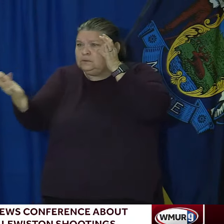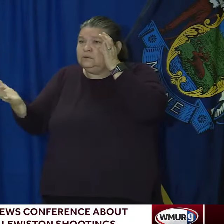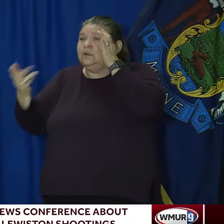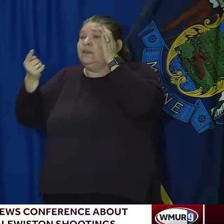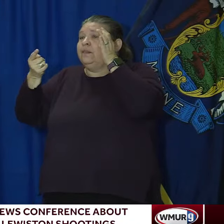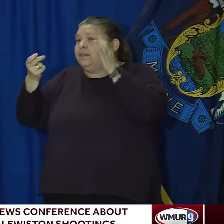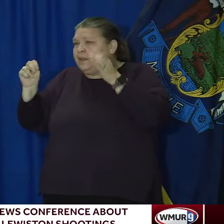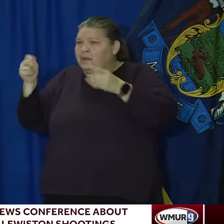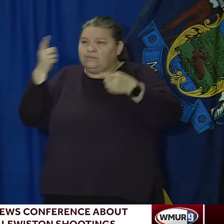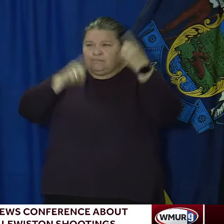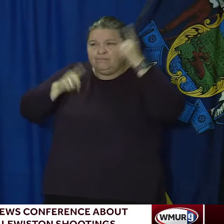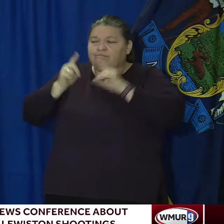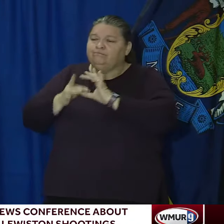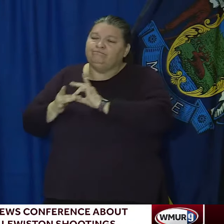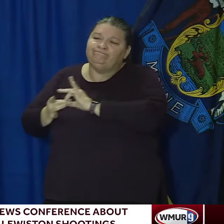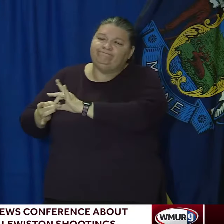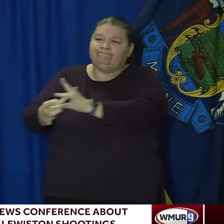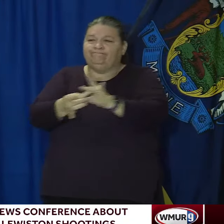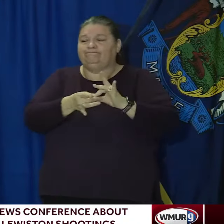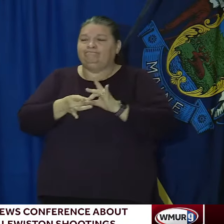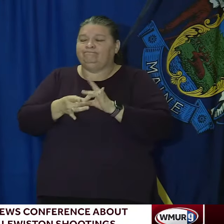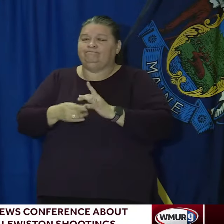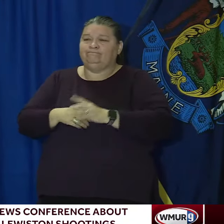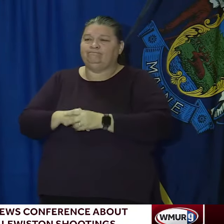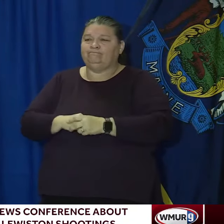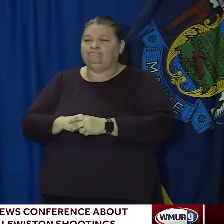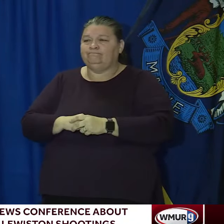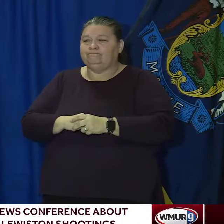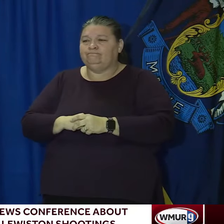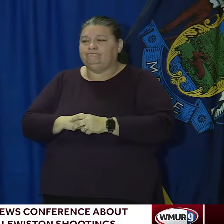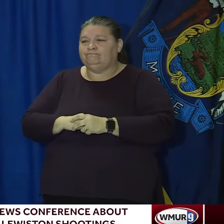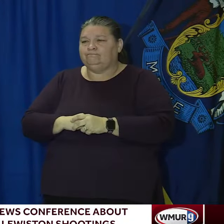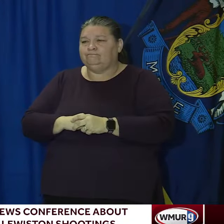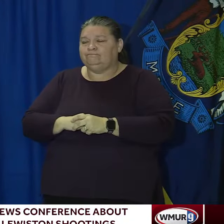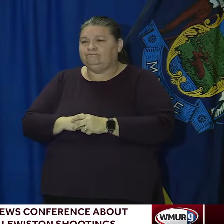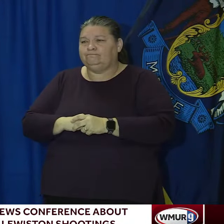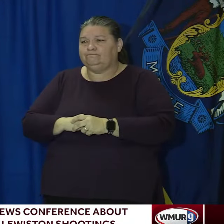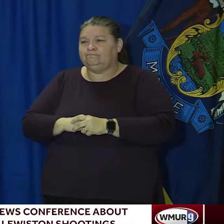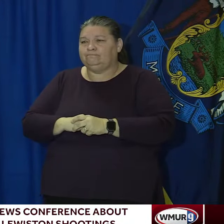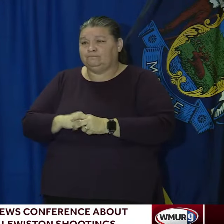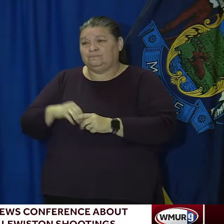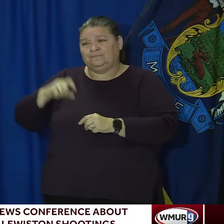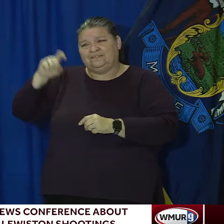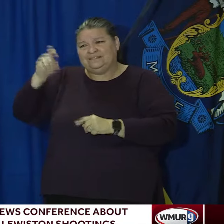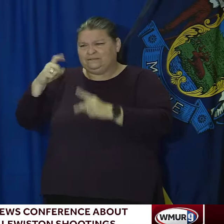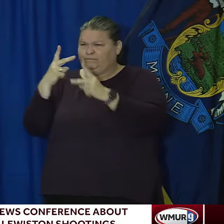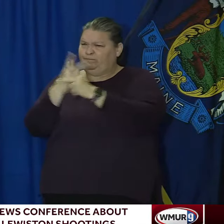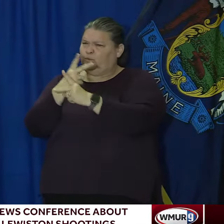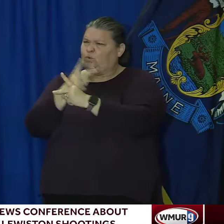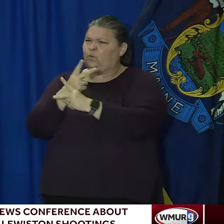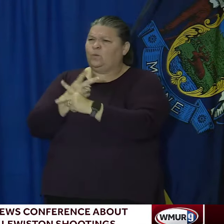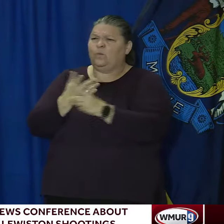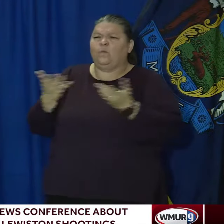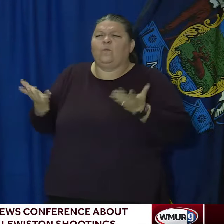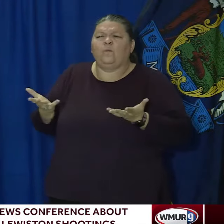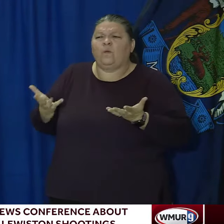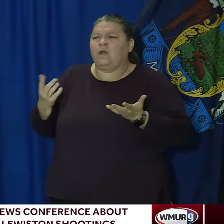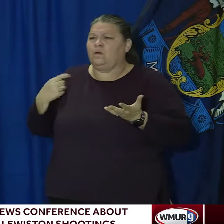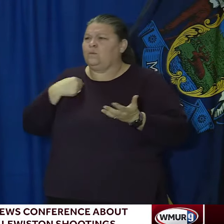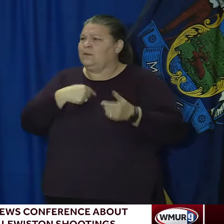and listen to people first and foremost and see what we might best do to ensure the safety of the Maine